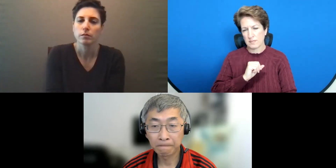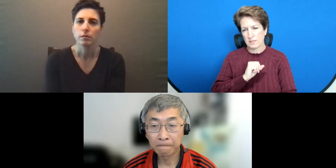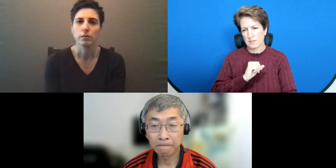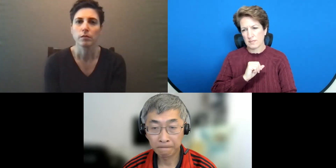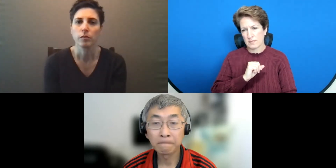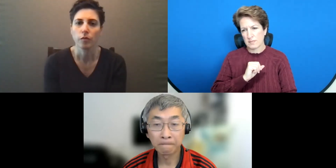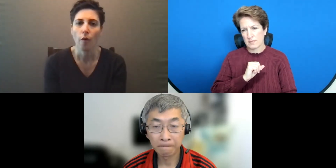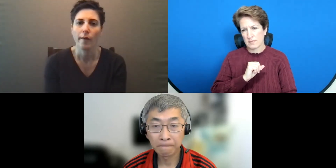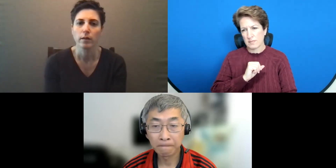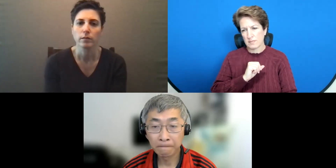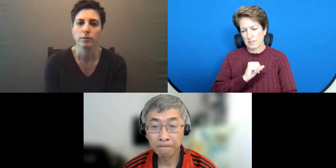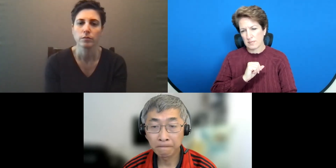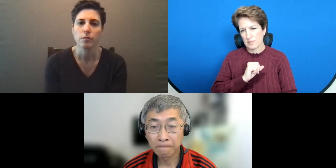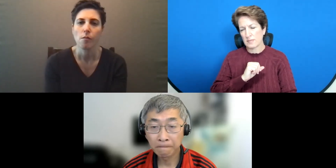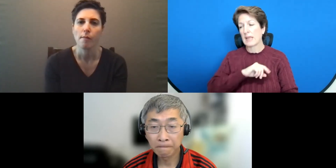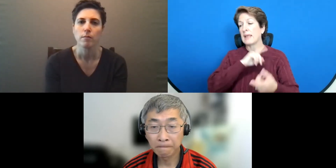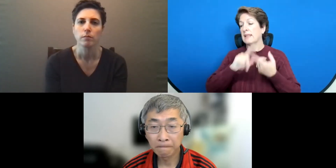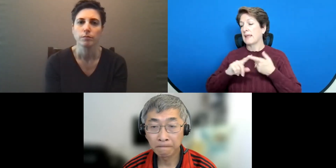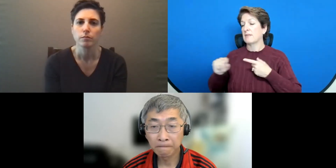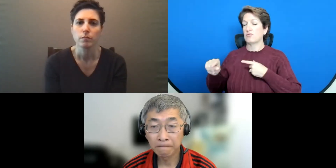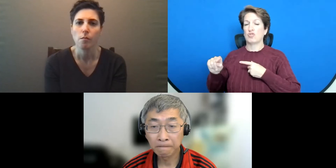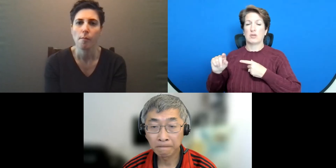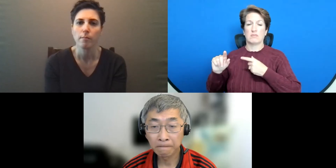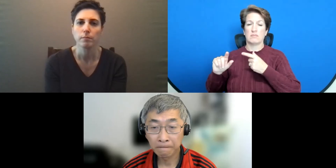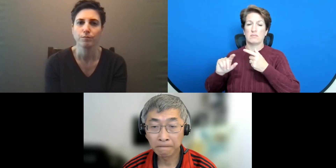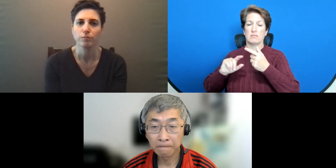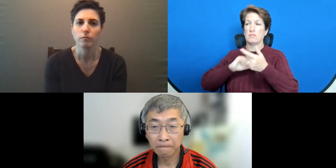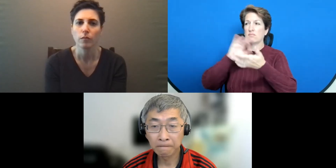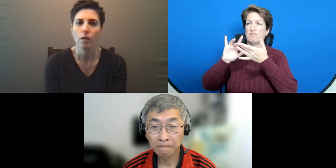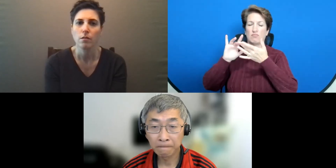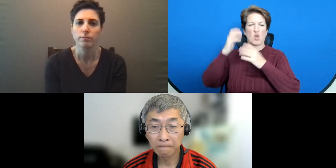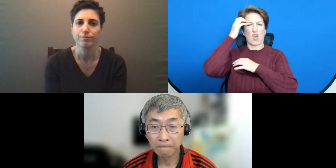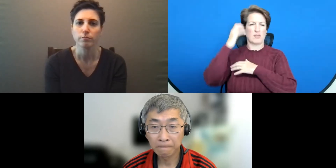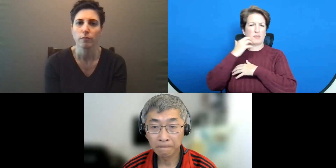connected herself with the hospital and her community got